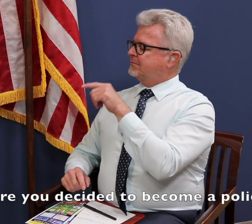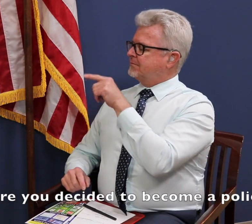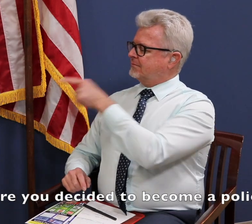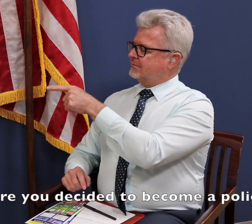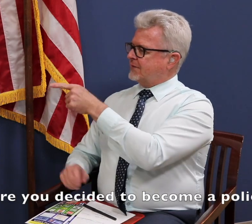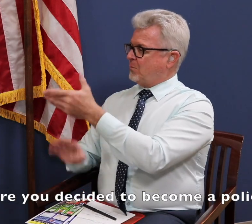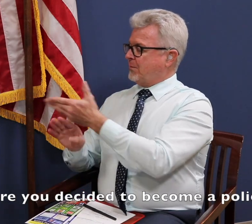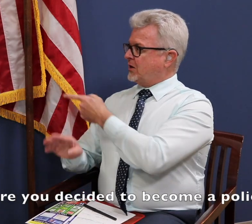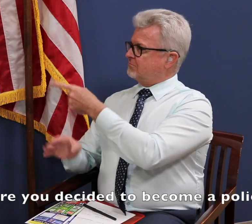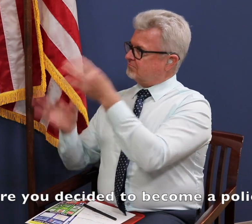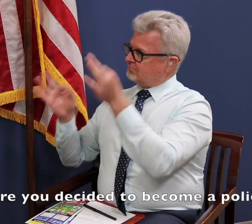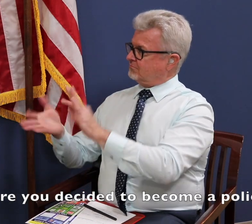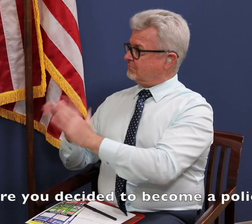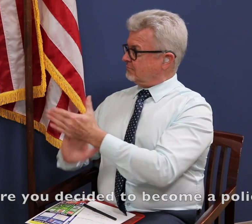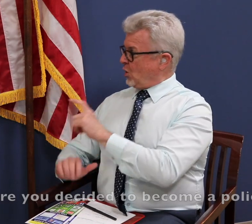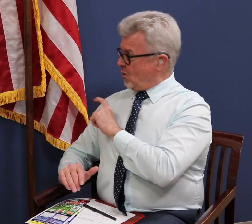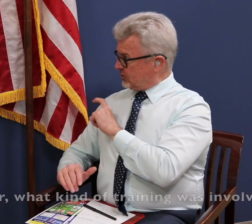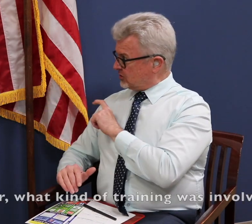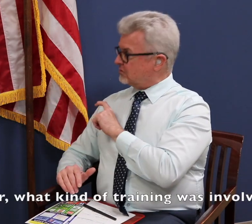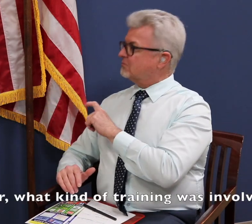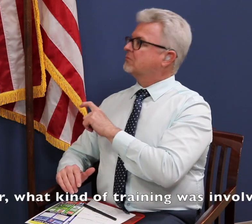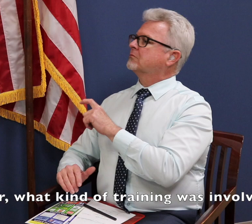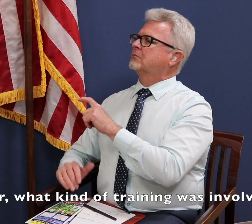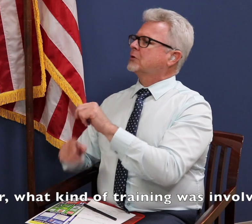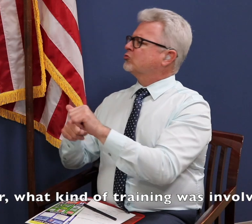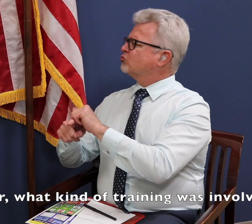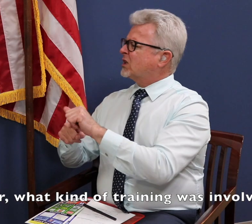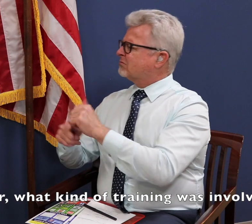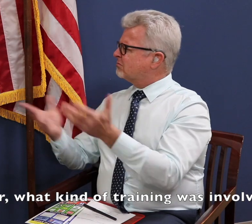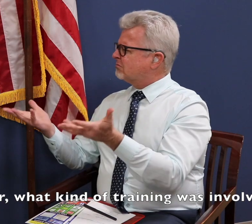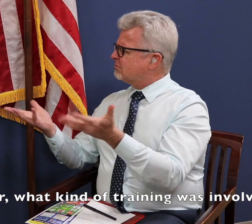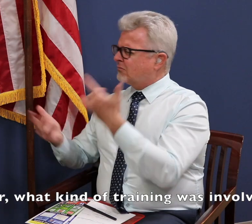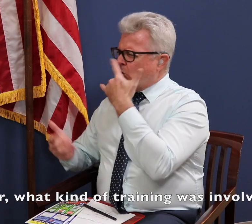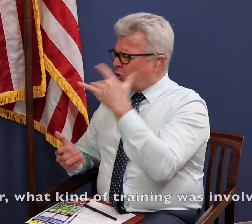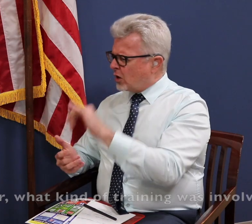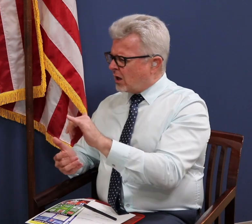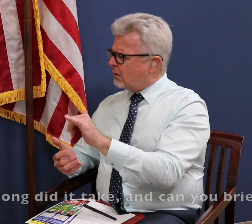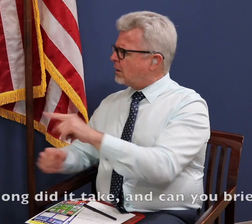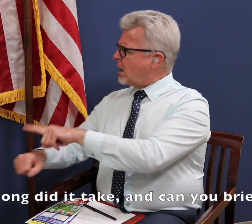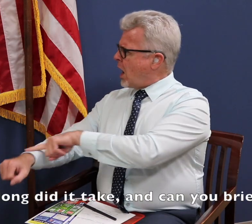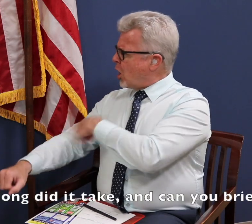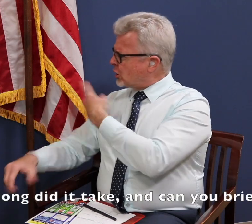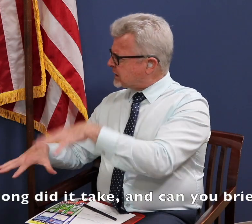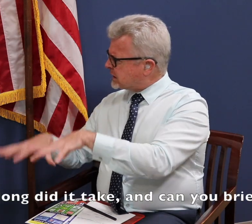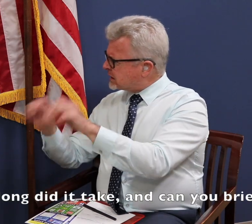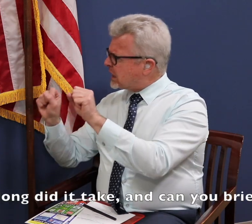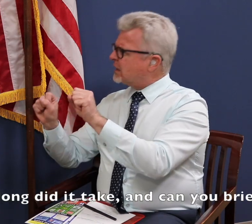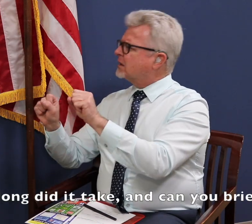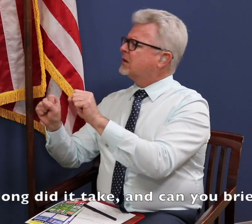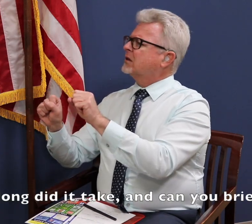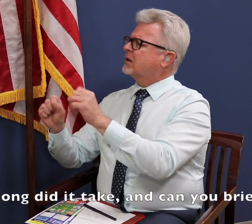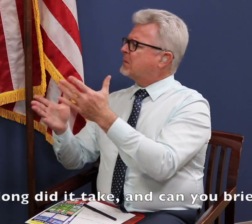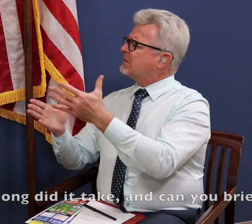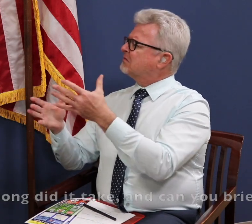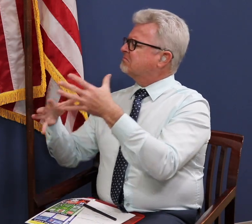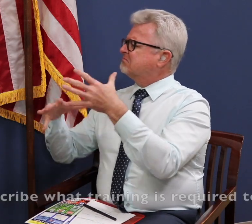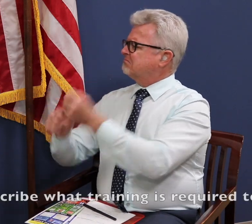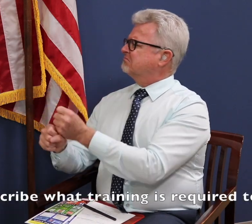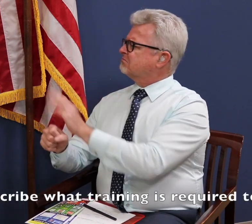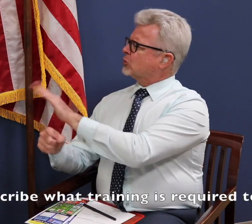before you decided to become a police officer, what kind of training was involved? How long did it take? And can you briefly describe what